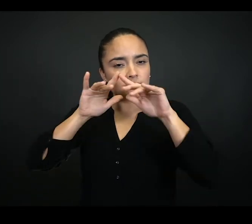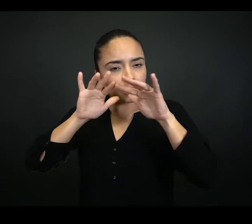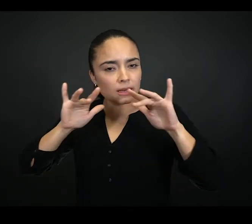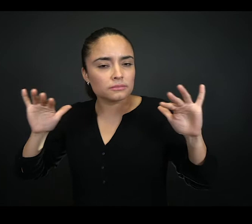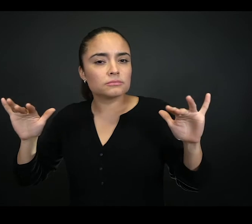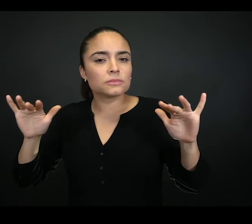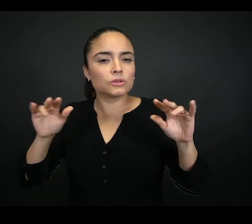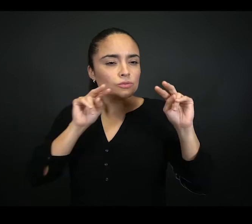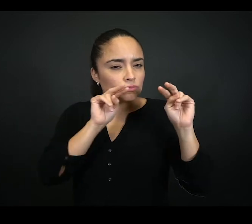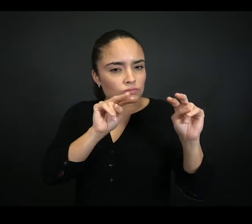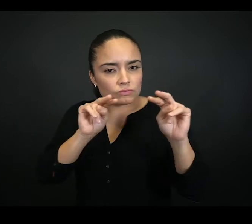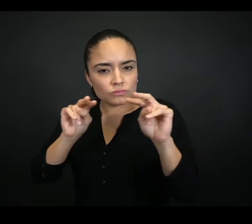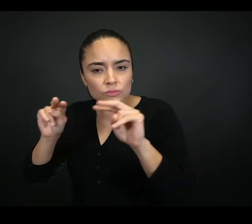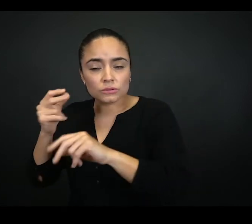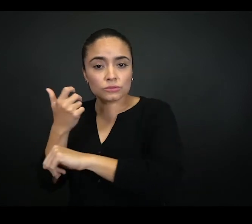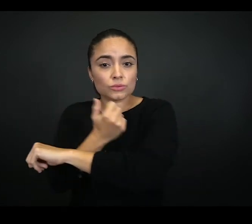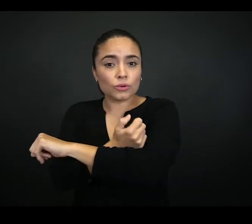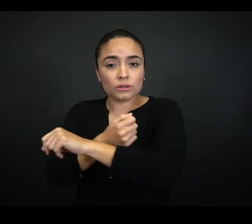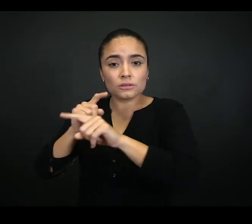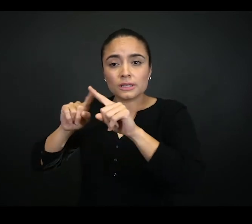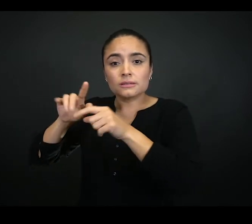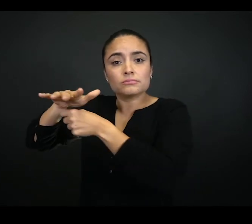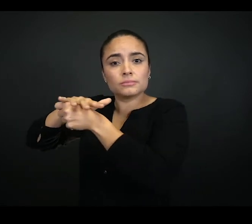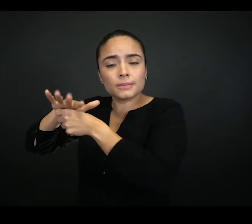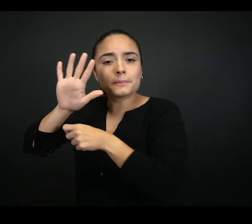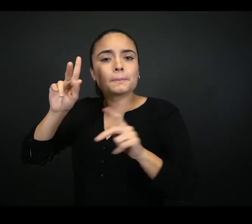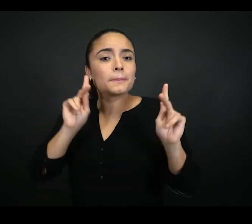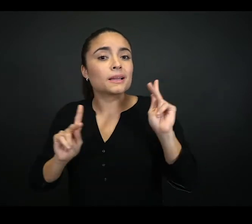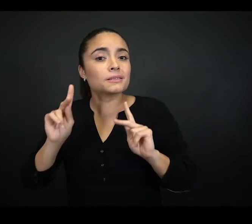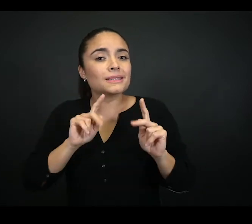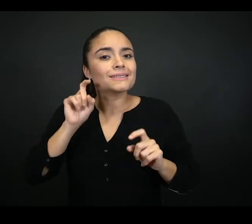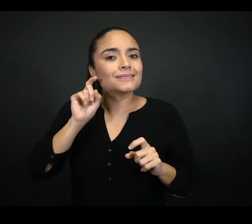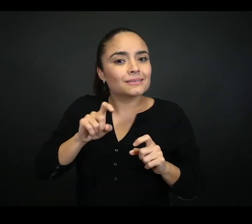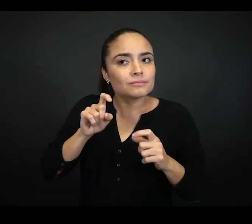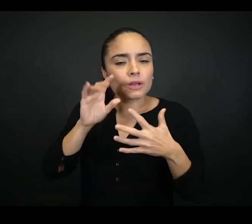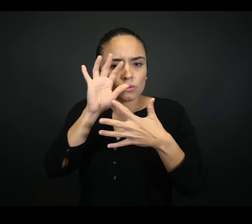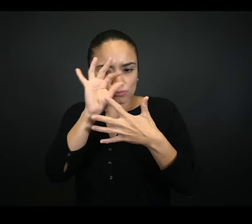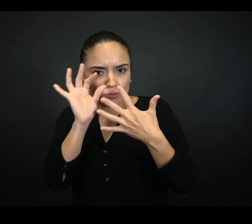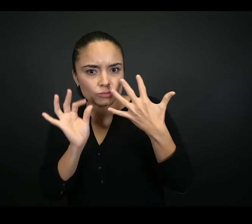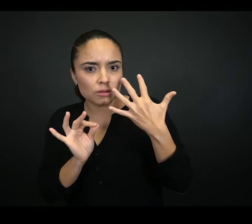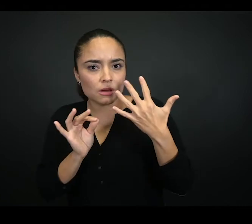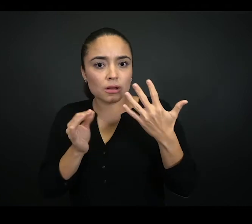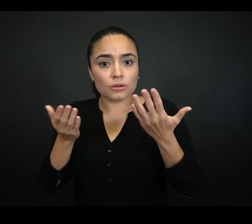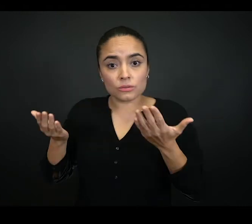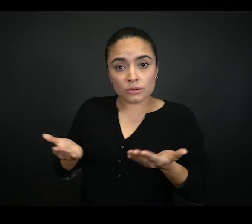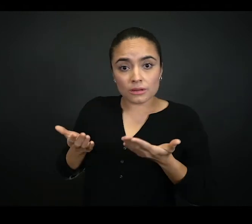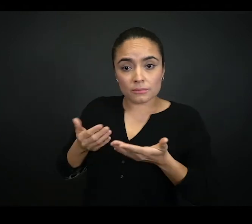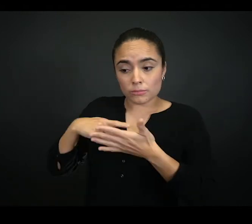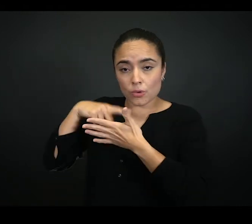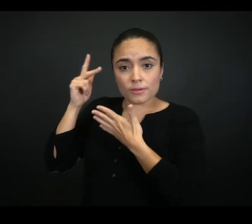it's really important to have a variety of supervised consumption services, not just one, because